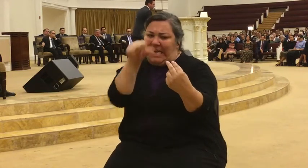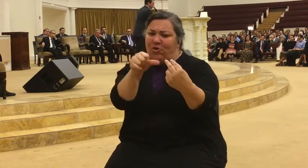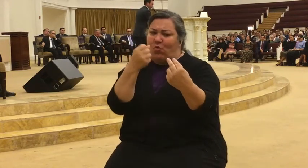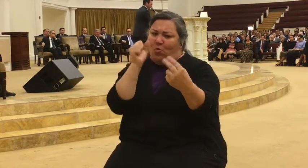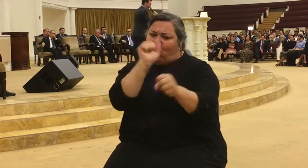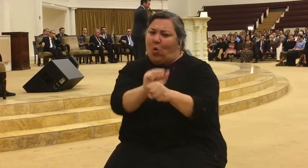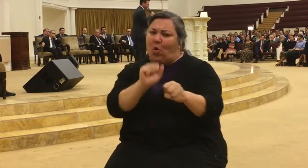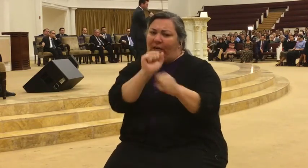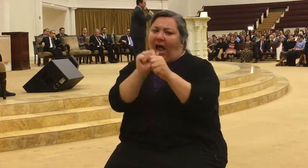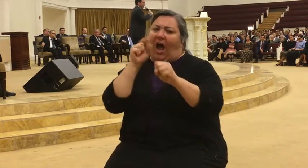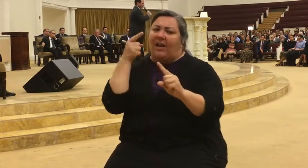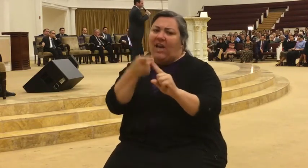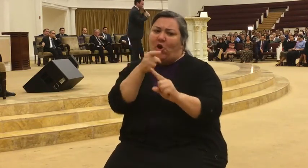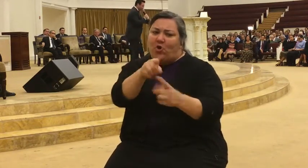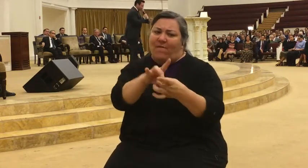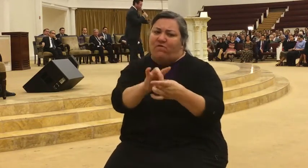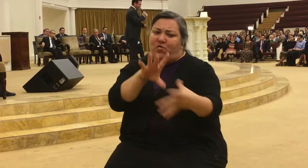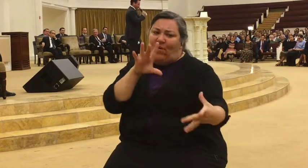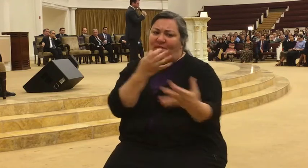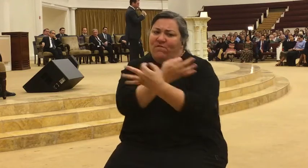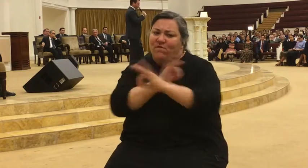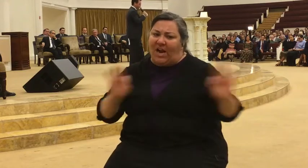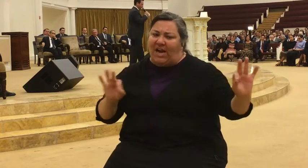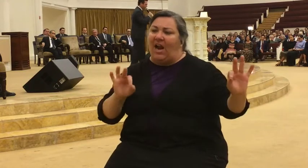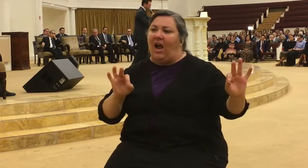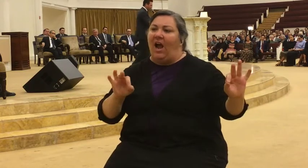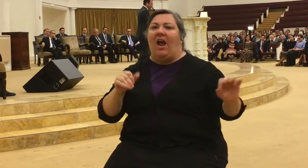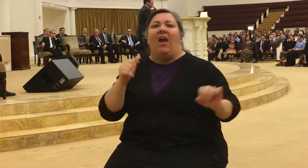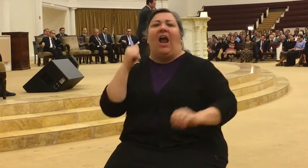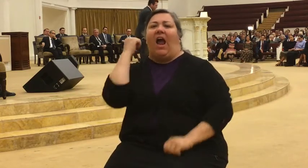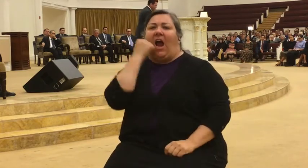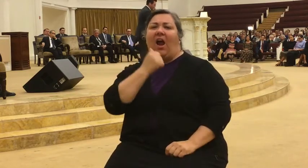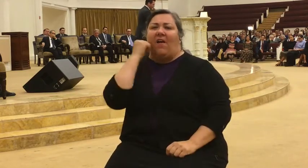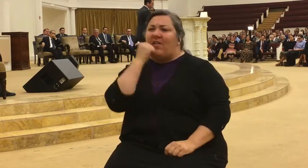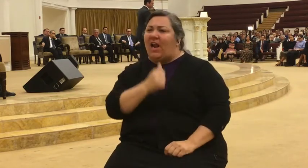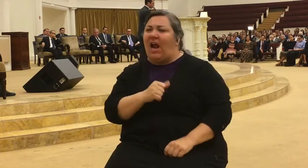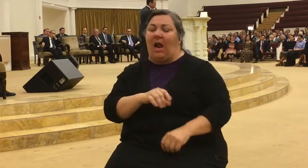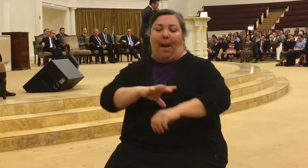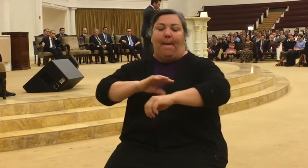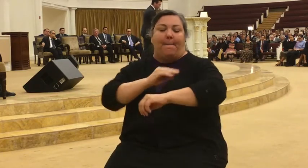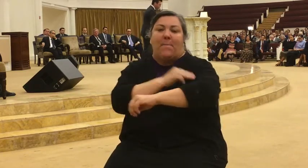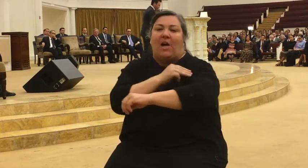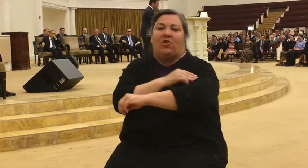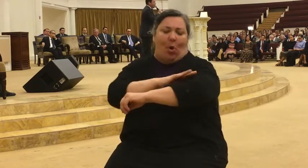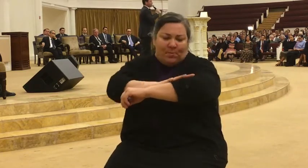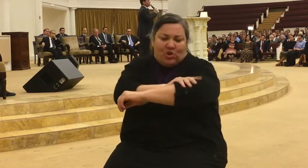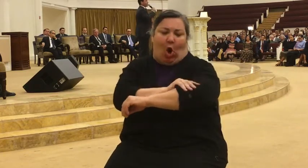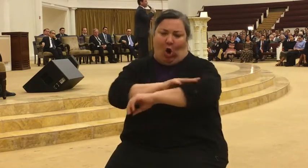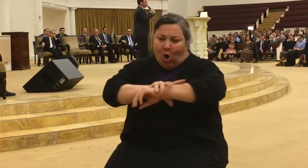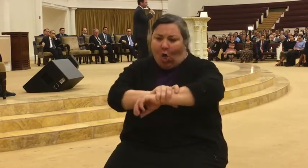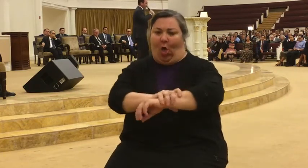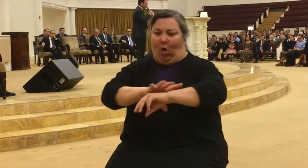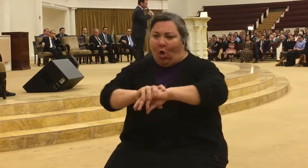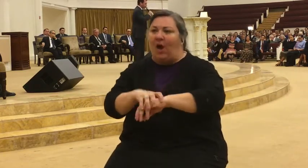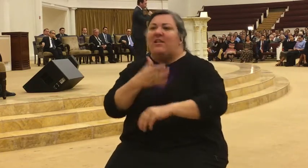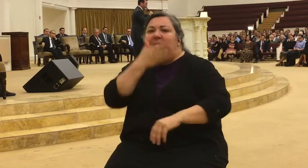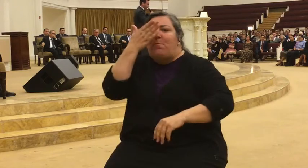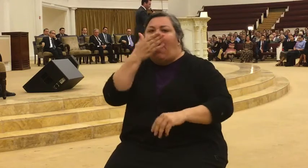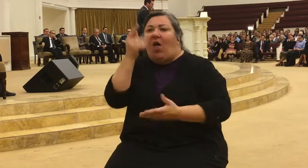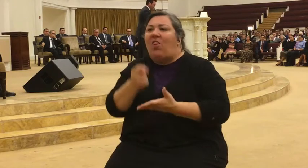you from that tomb." After daily medical treatment for years, muscle massages, aromatherapy, Martin began to